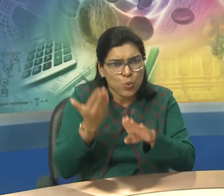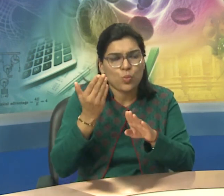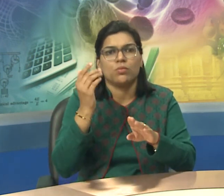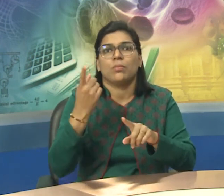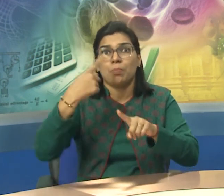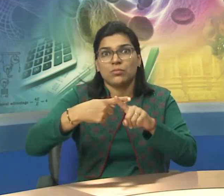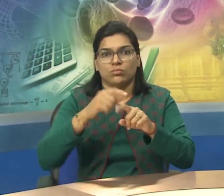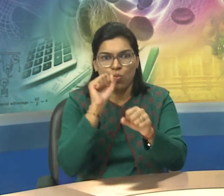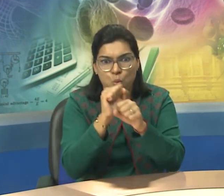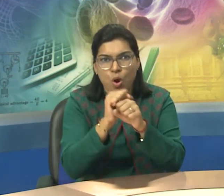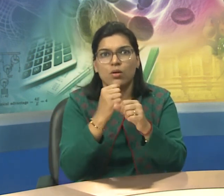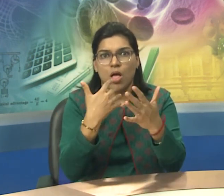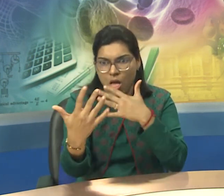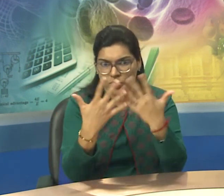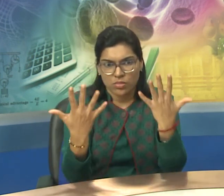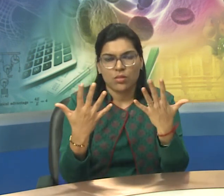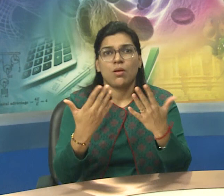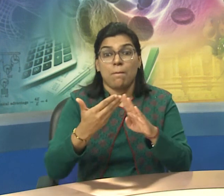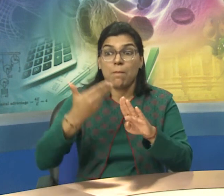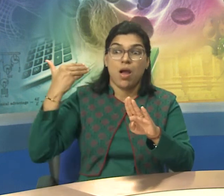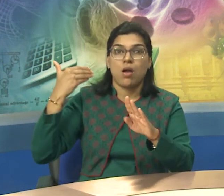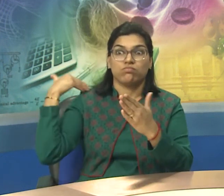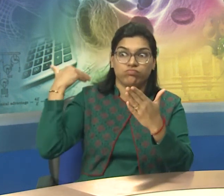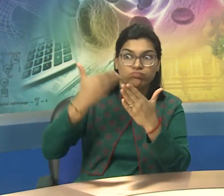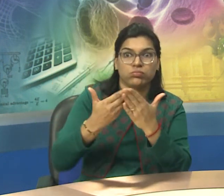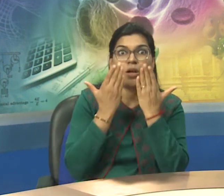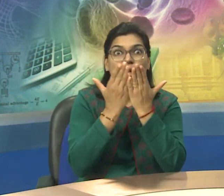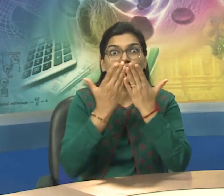involves skills and expertise of knowledge